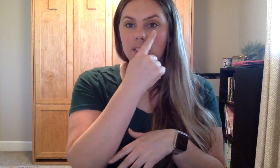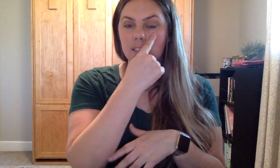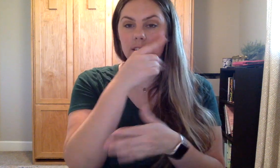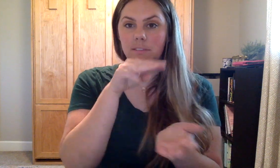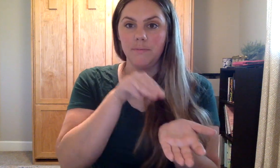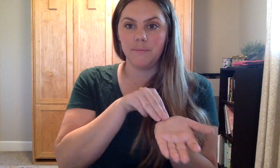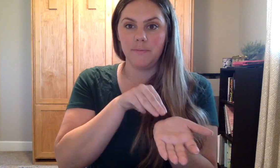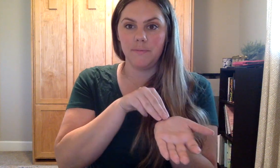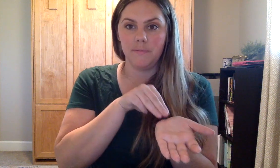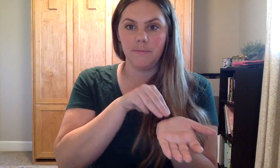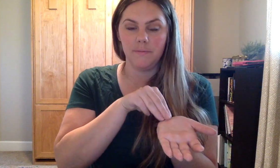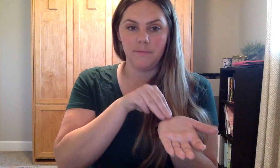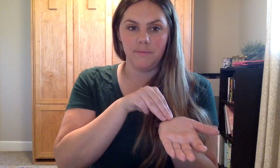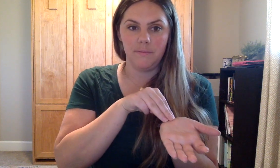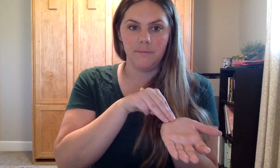Optometrist.